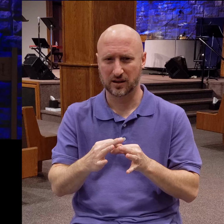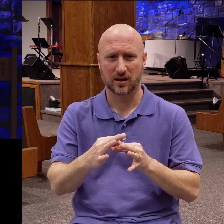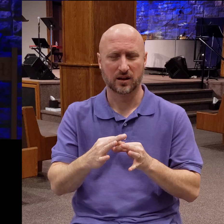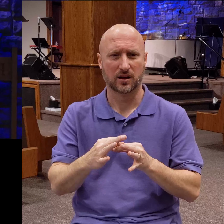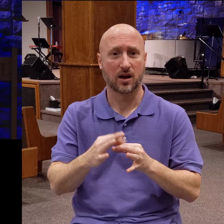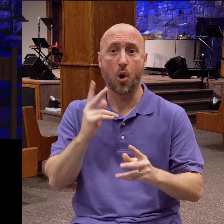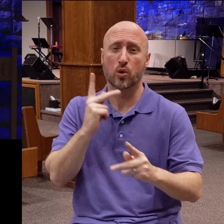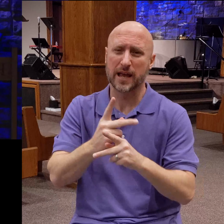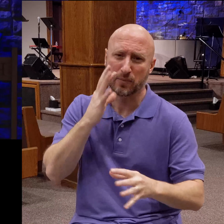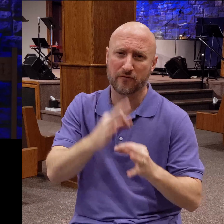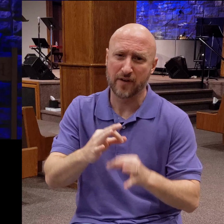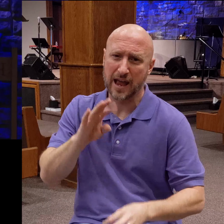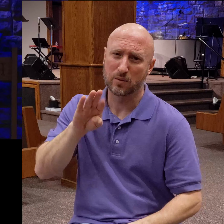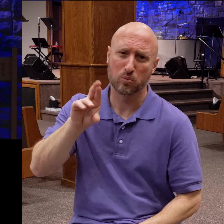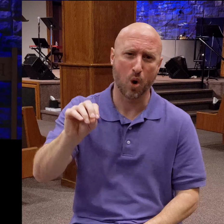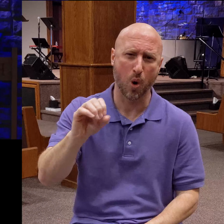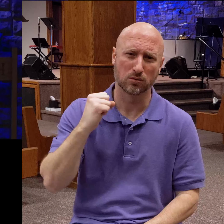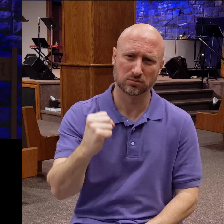Keep the faith, bro.